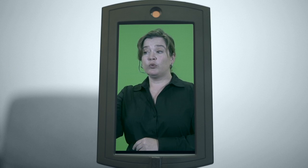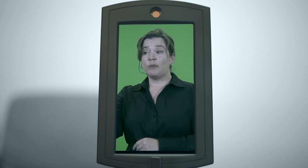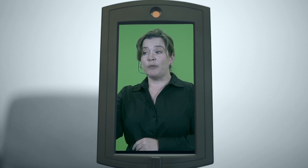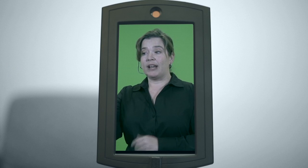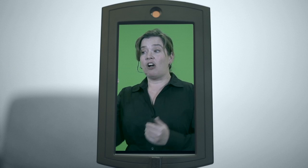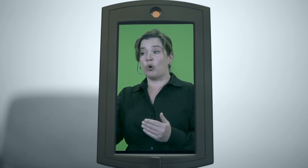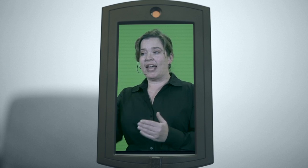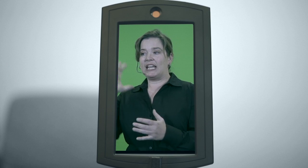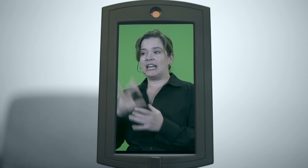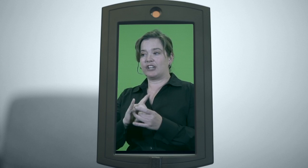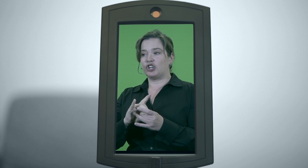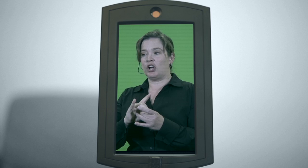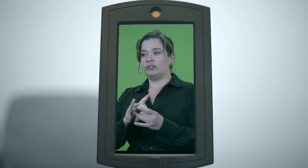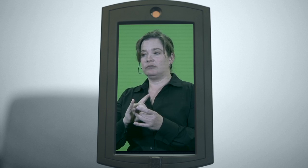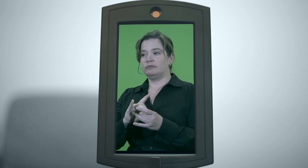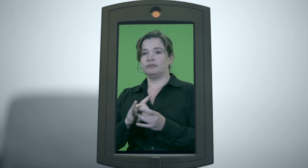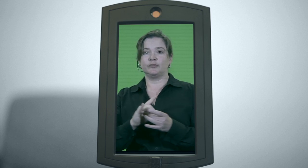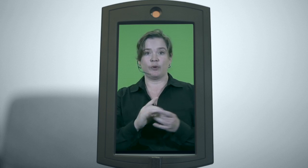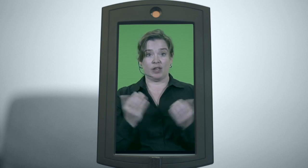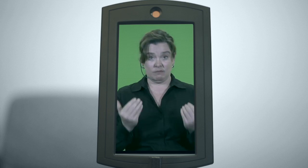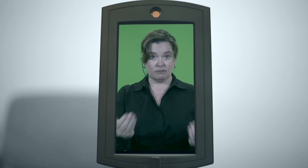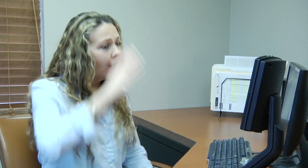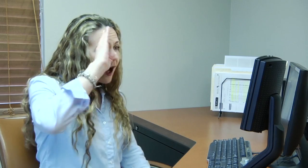Okay, hold one moment and I'll go ahead and connect your call.